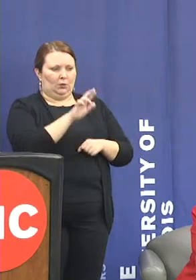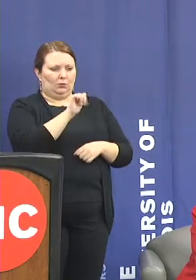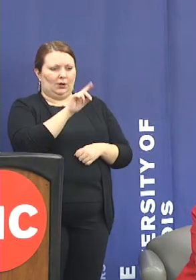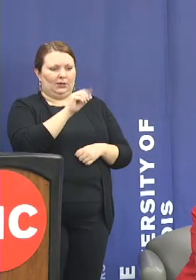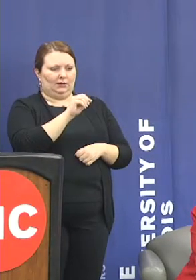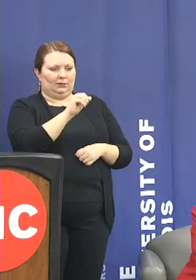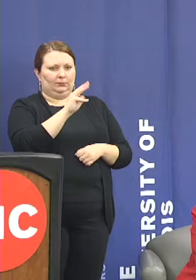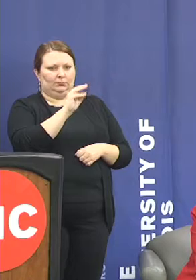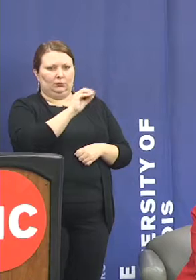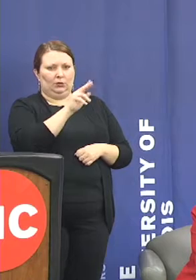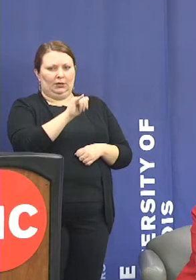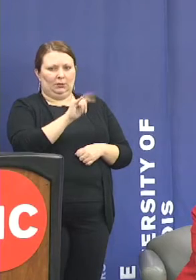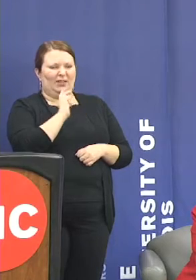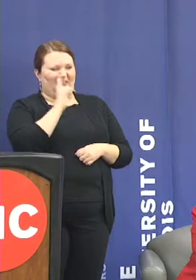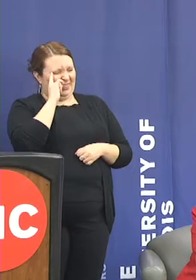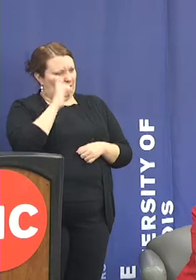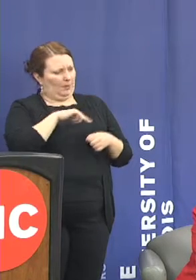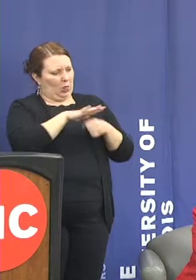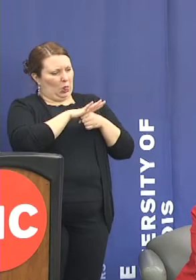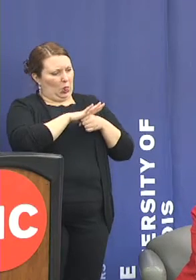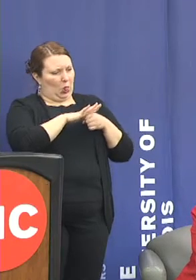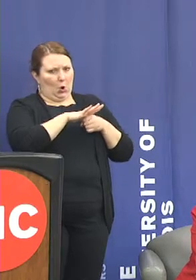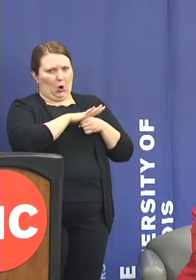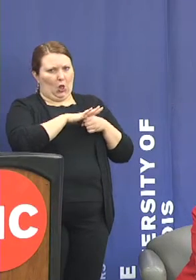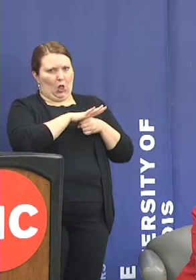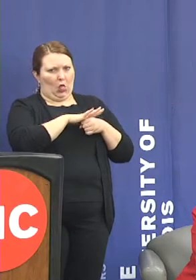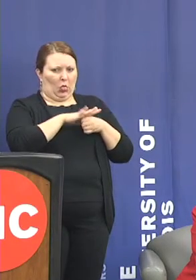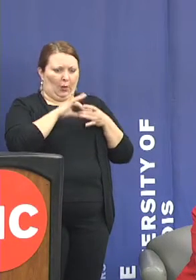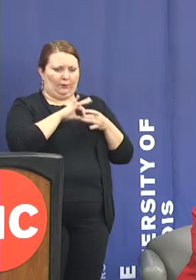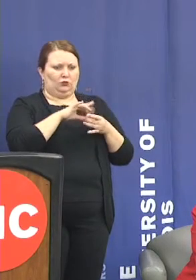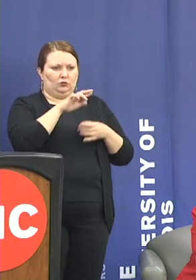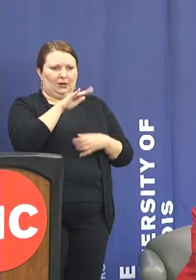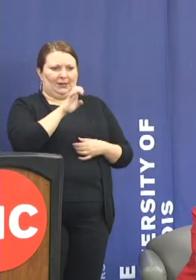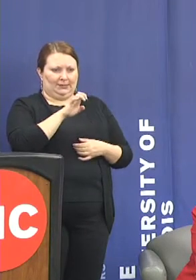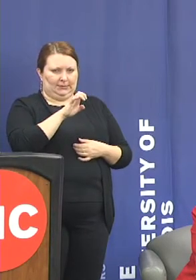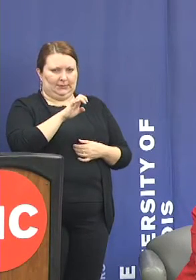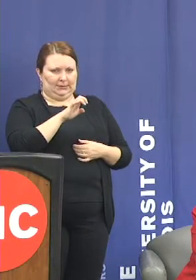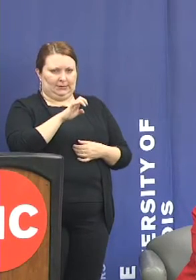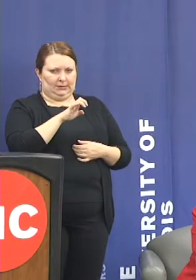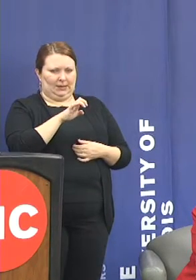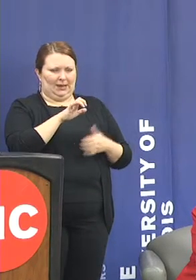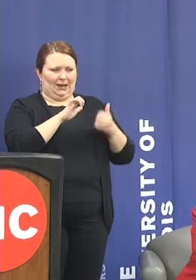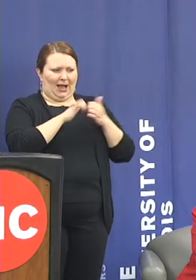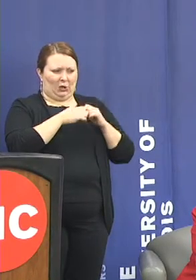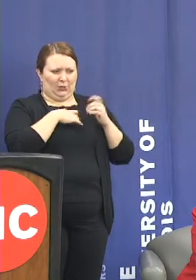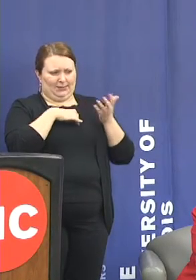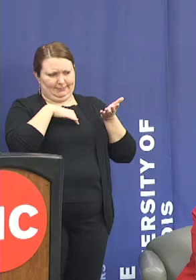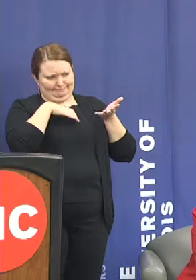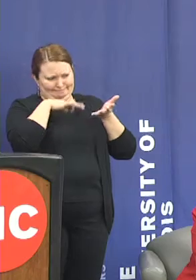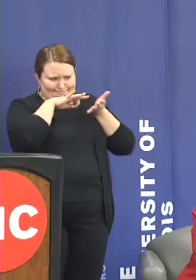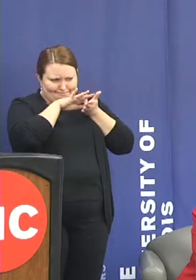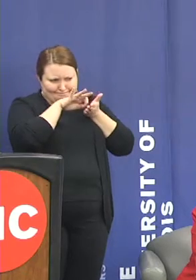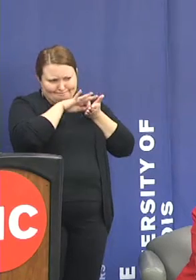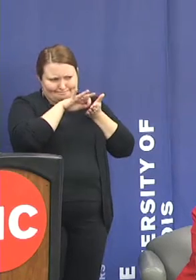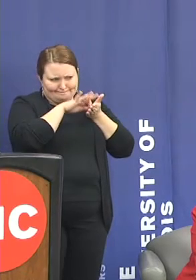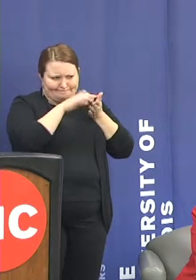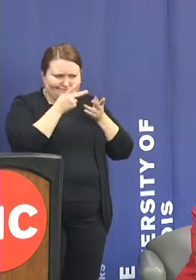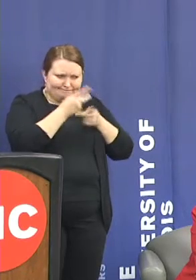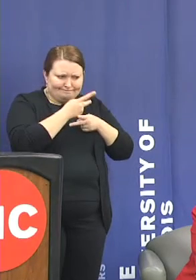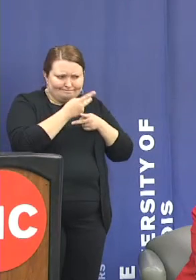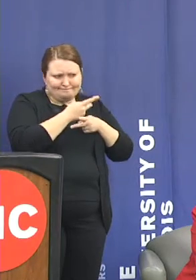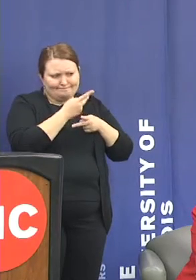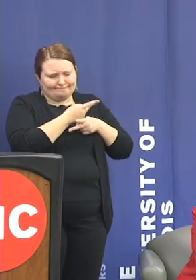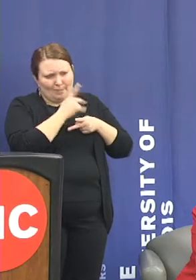who's really thinking about the localization of race. How do we, I guess, account for those contexts when